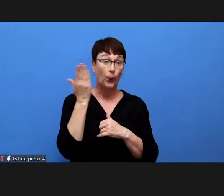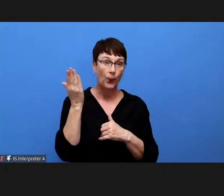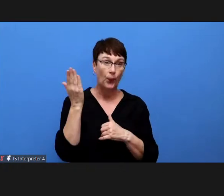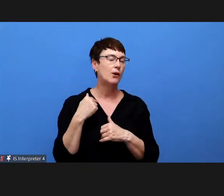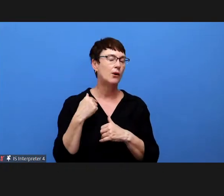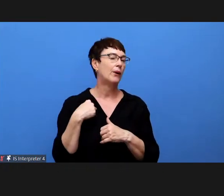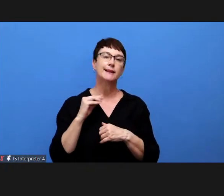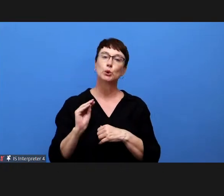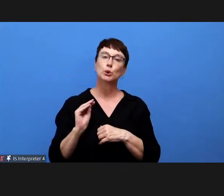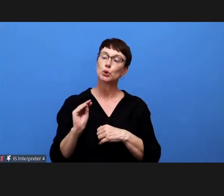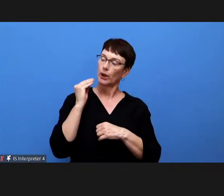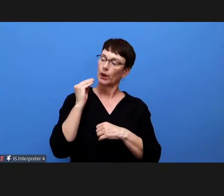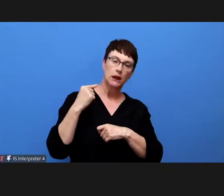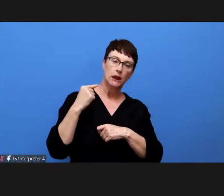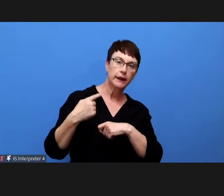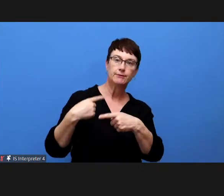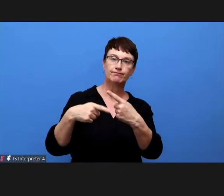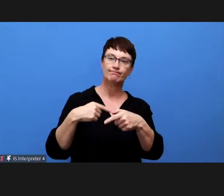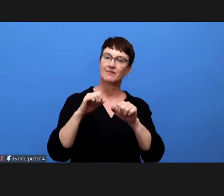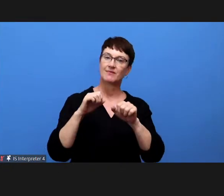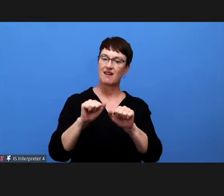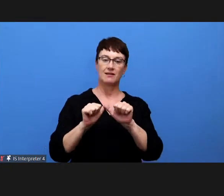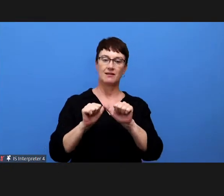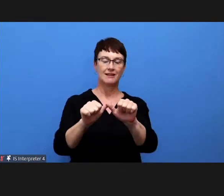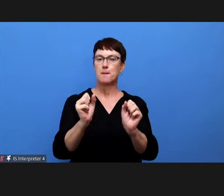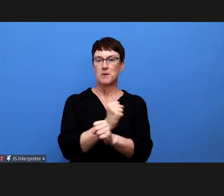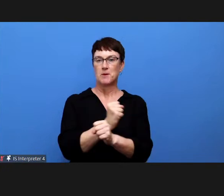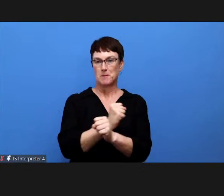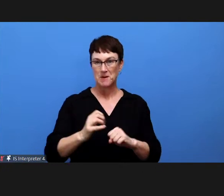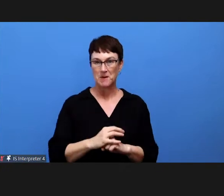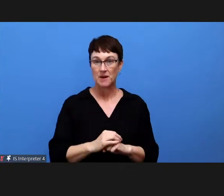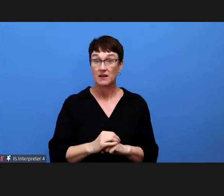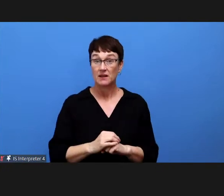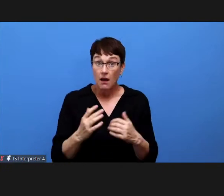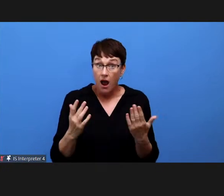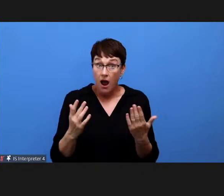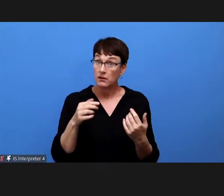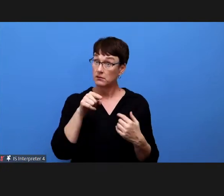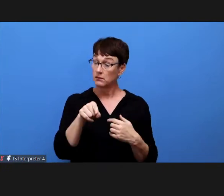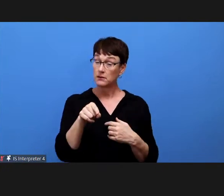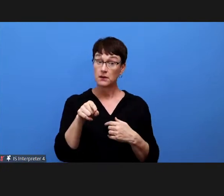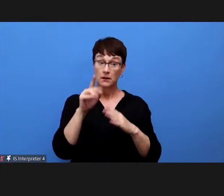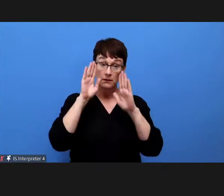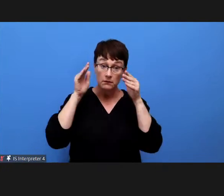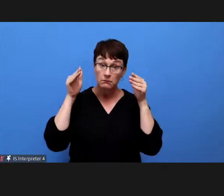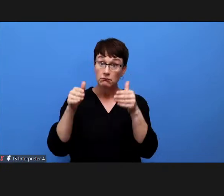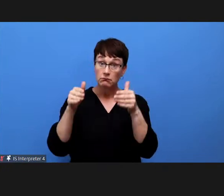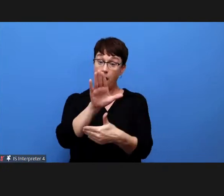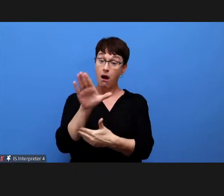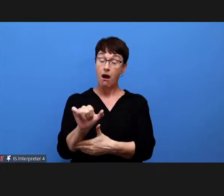Agenda in Africa. And the development agenda for Africa is going to be different this time around.